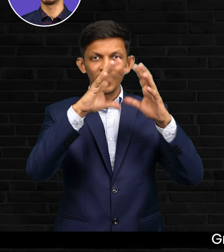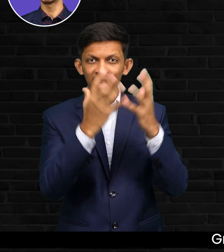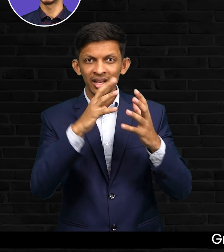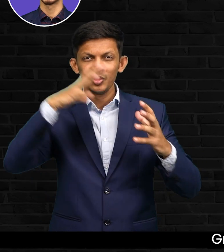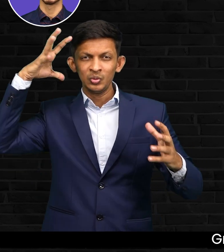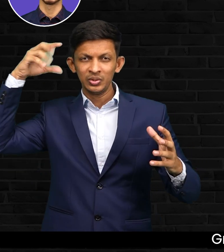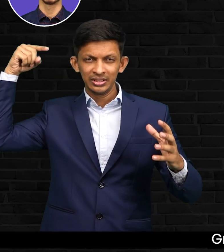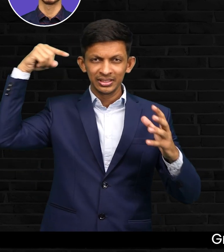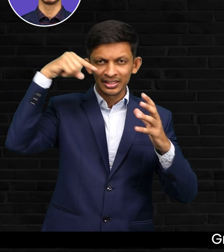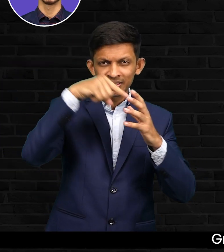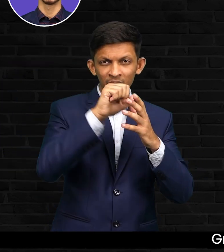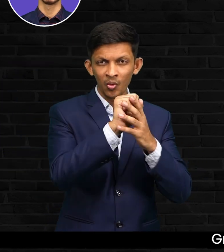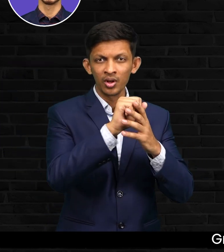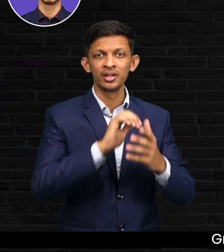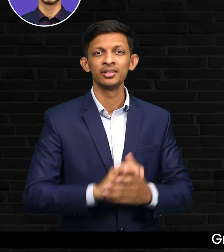greenhouse effect,